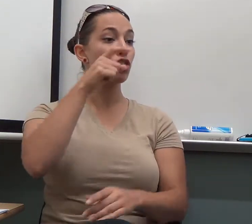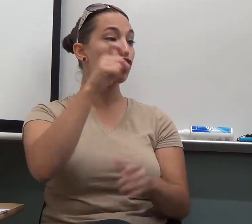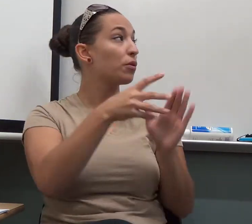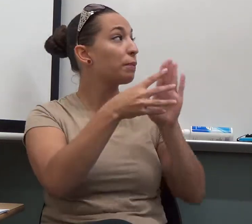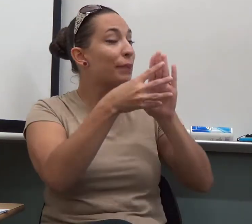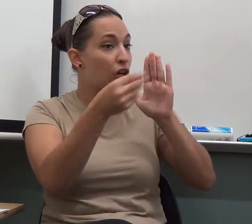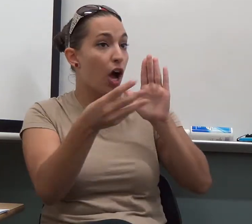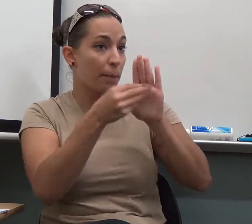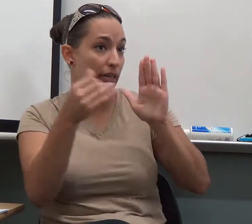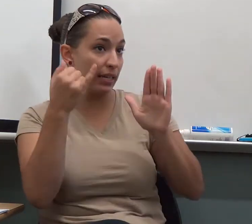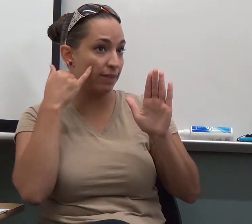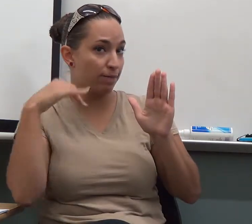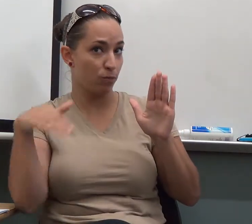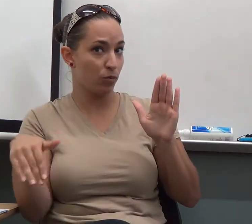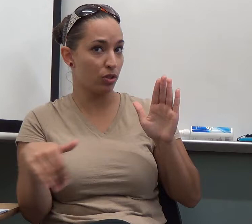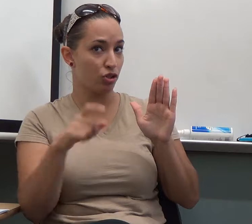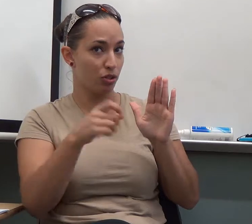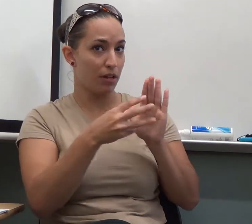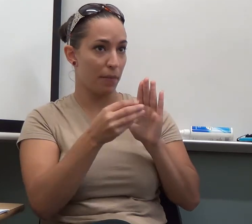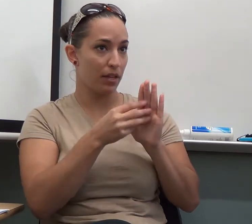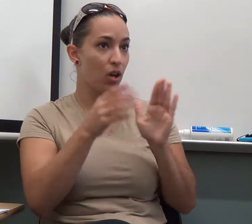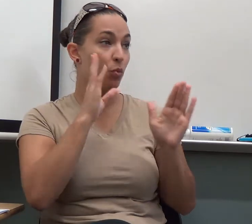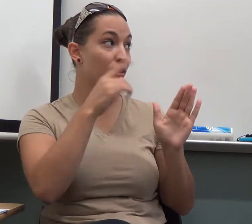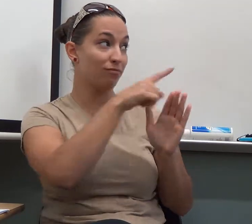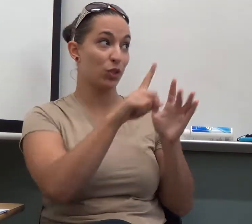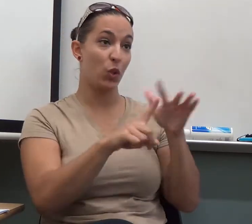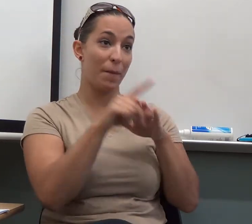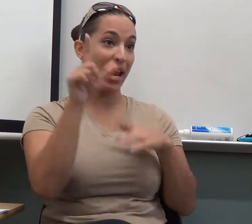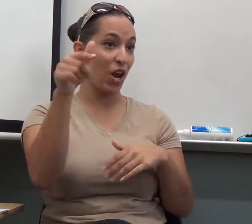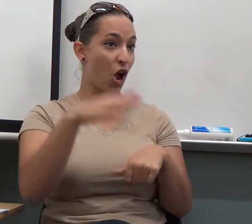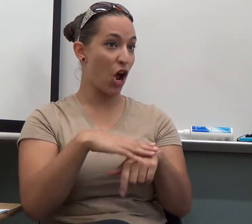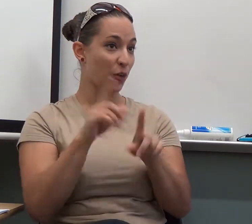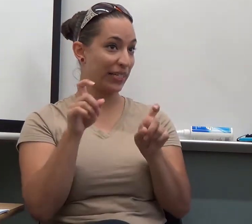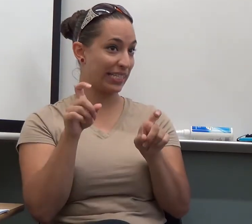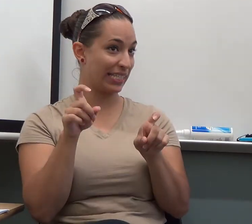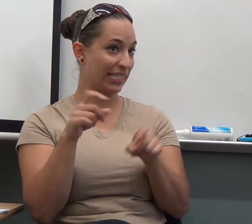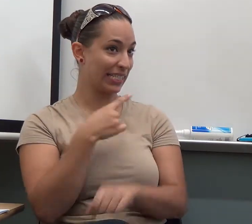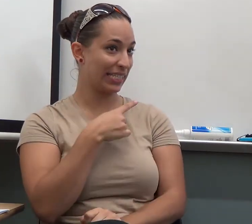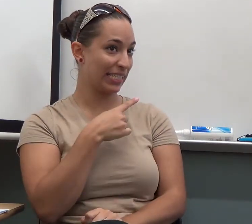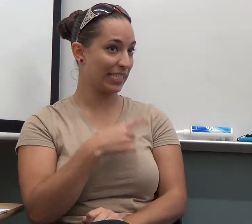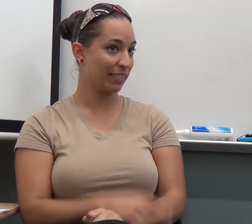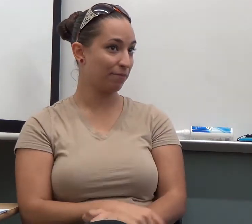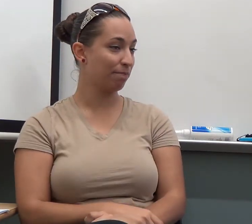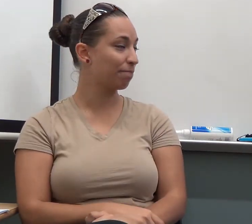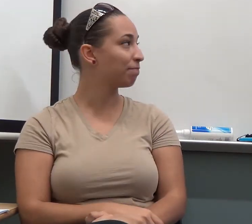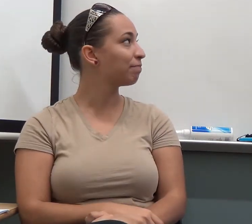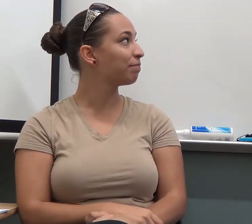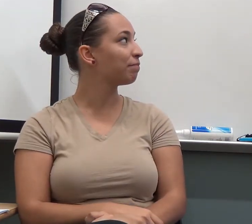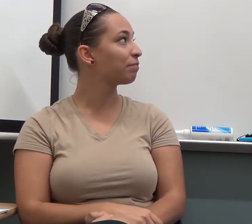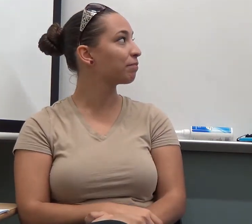not, because it'll show up on a quiz. First, it has the